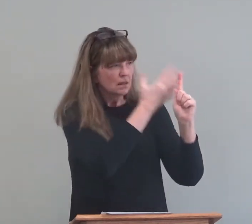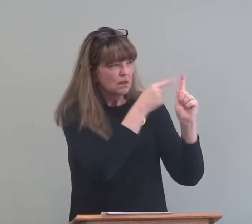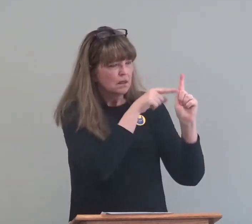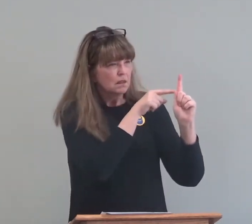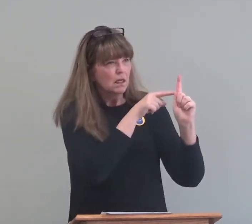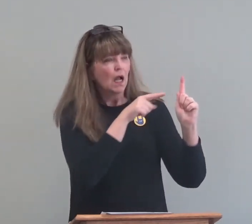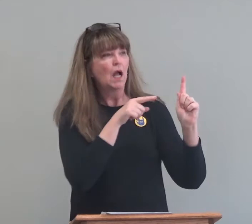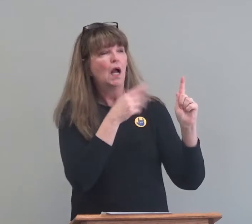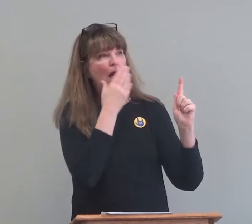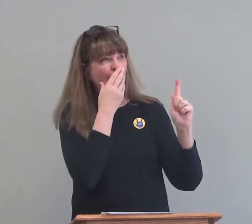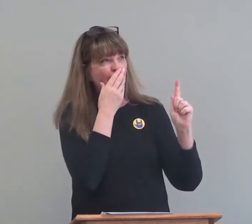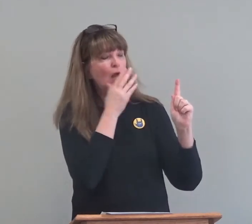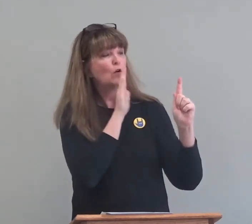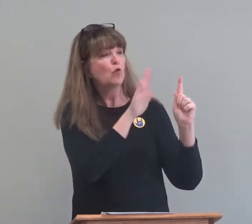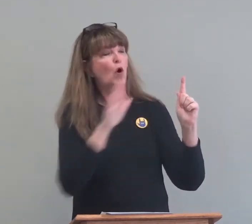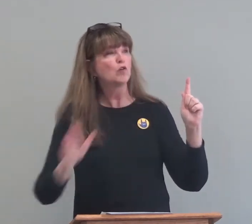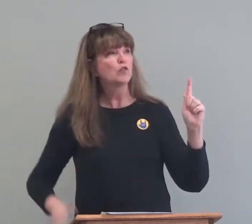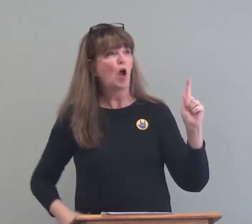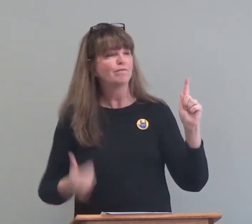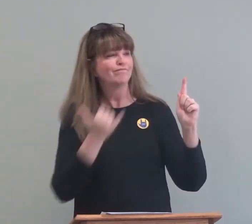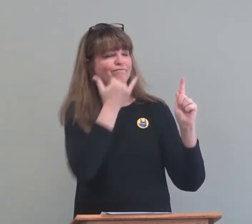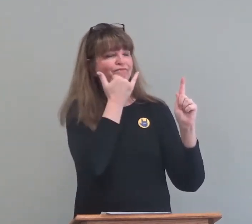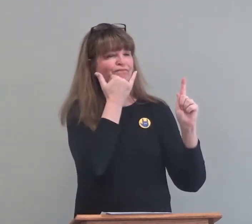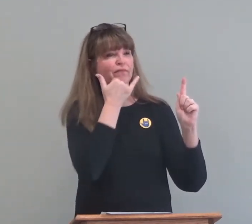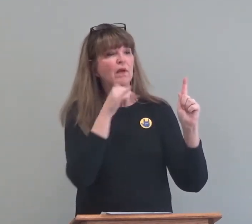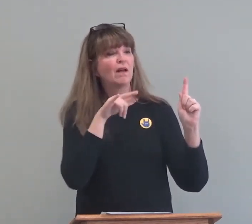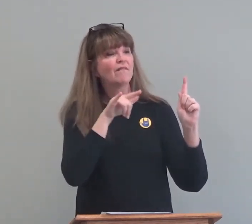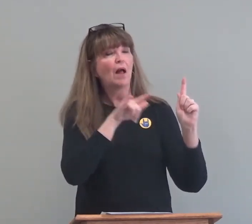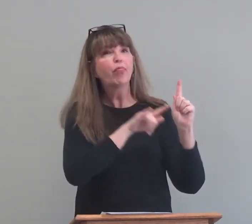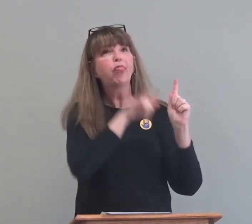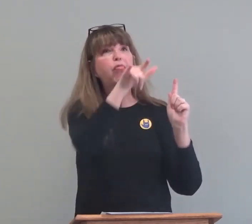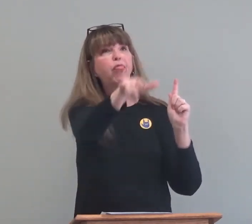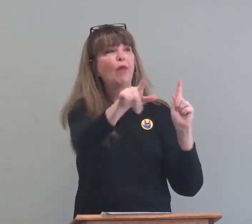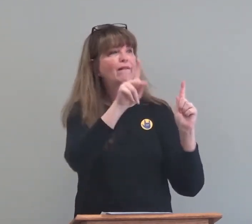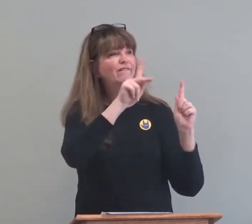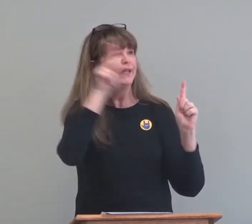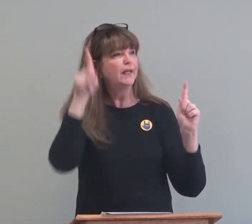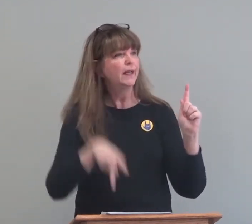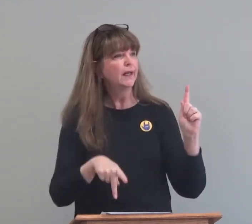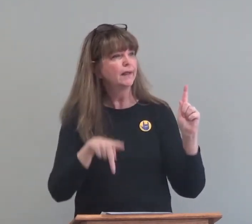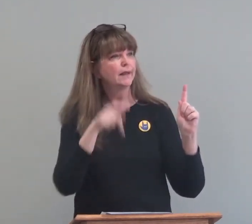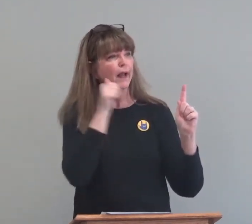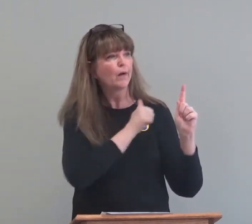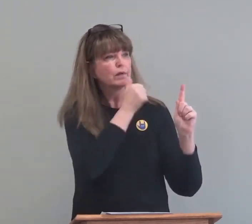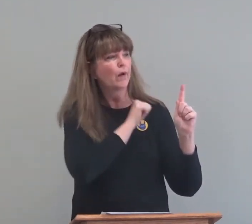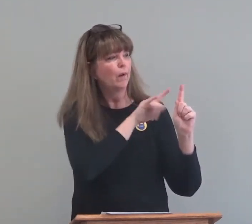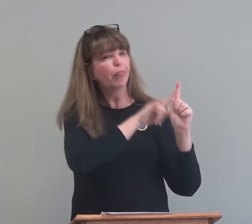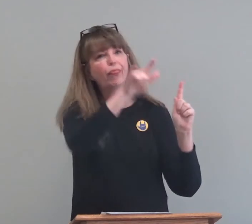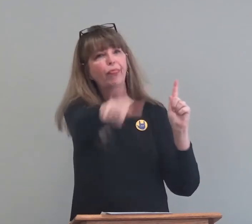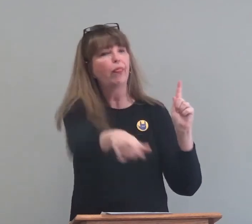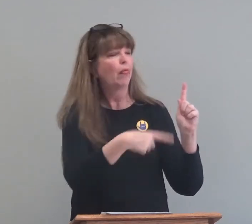told him a little fib. He said, your dog was rerouted to Phoenix, Arizona.